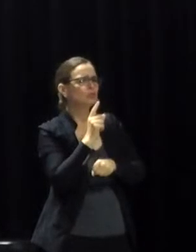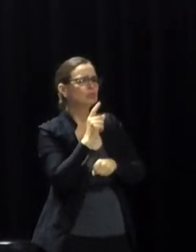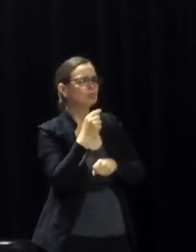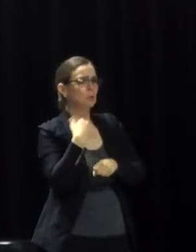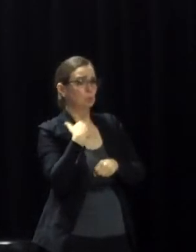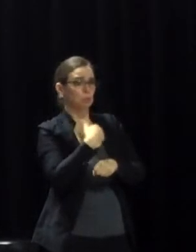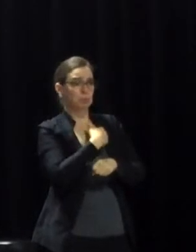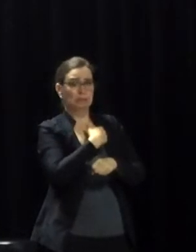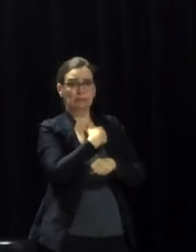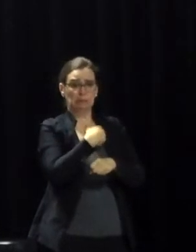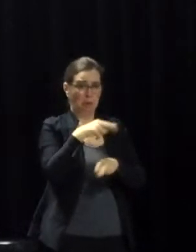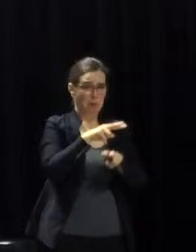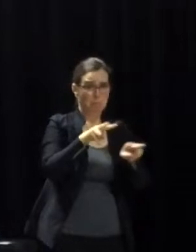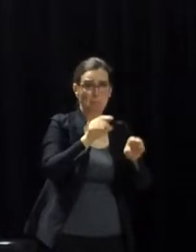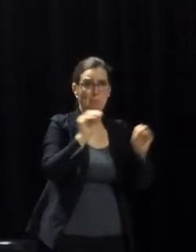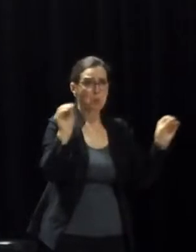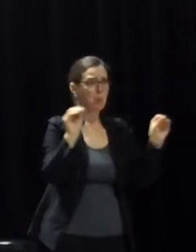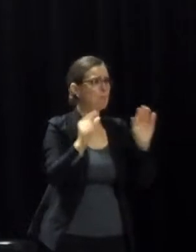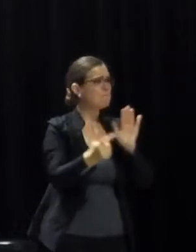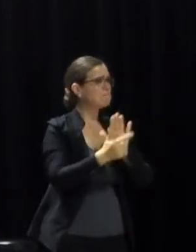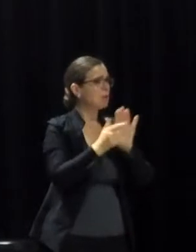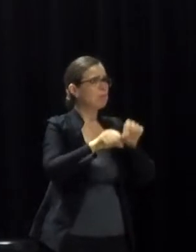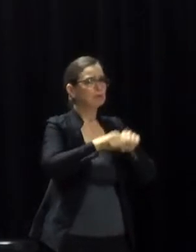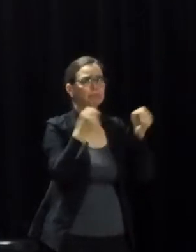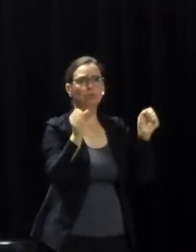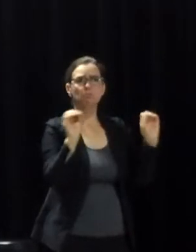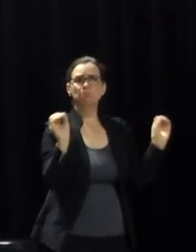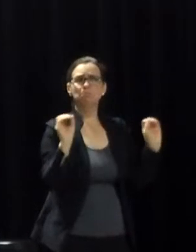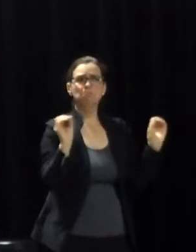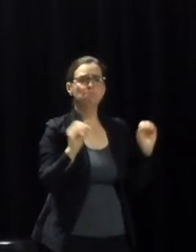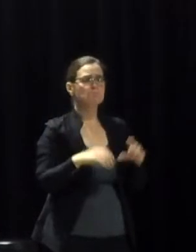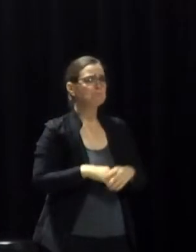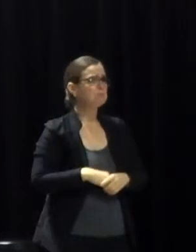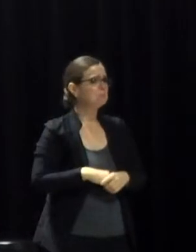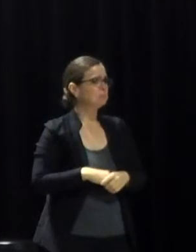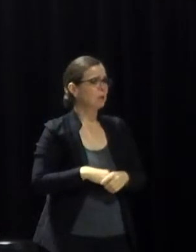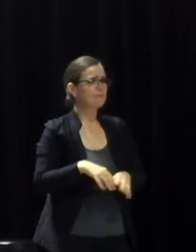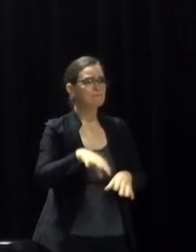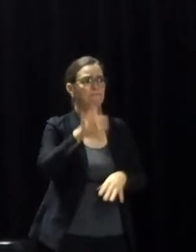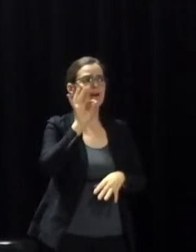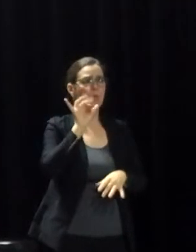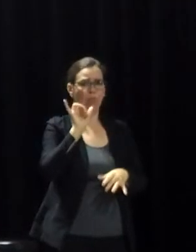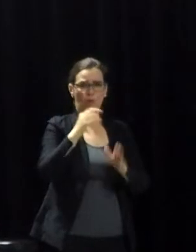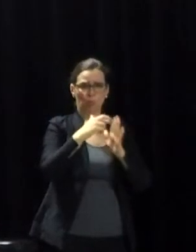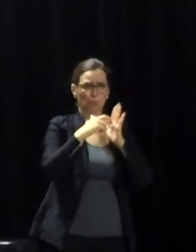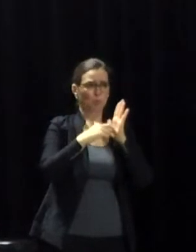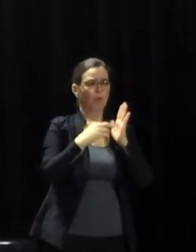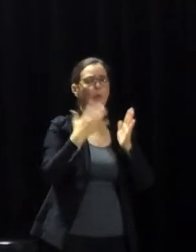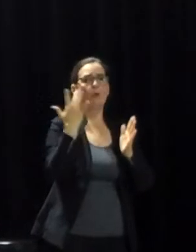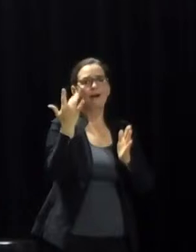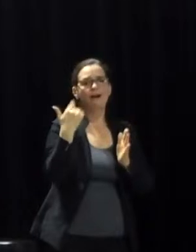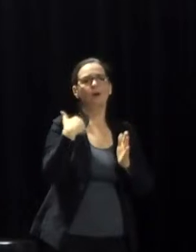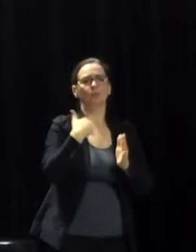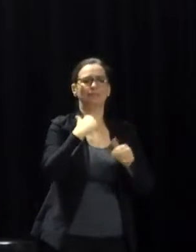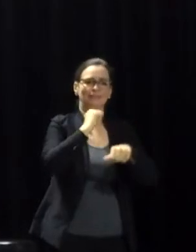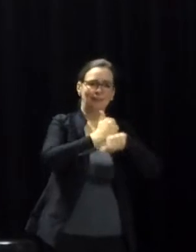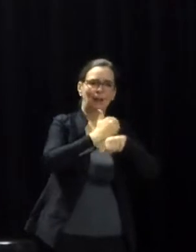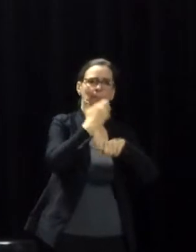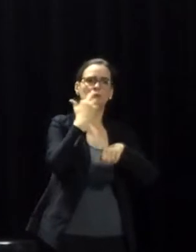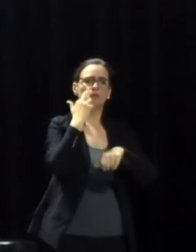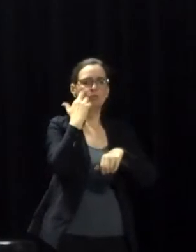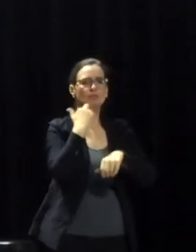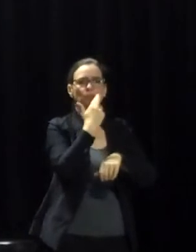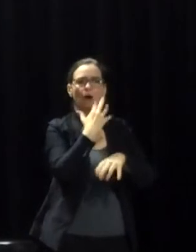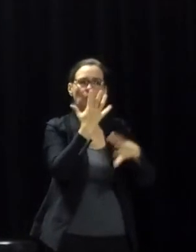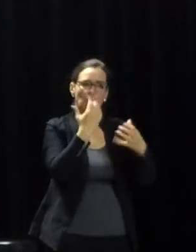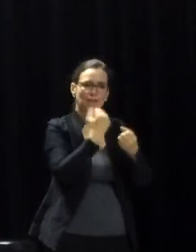We do provide that guidance to the establishment on a regular basis, and in those situations, they will get